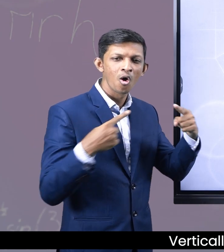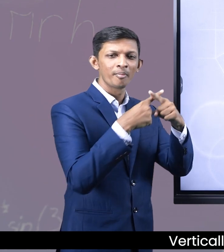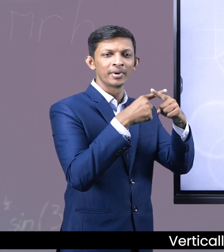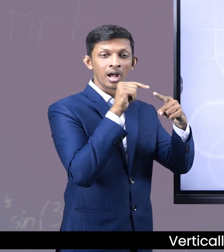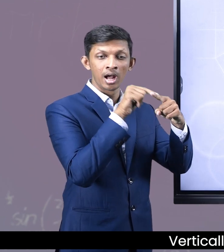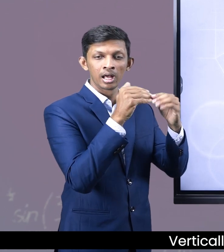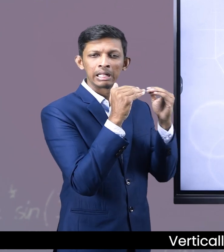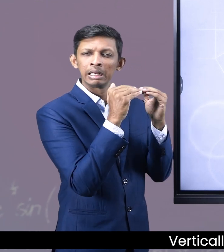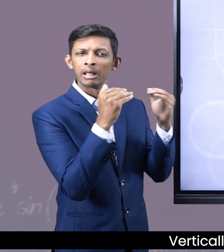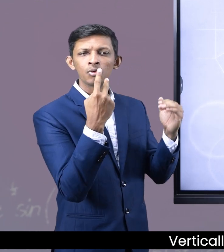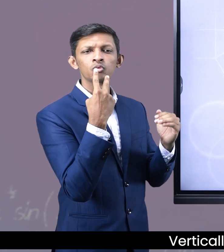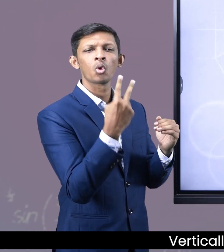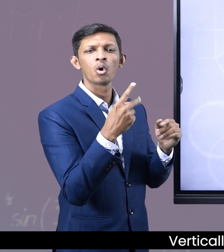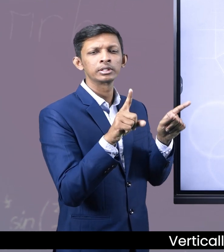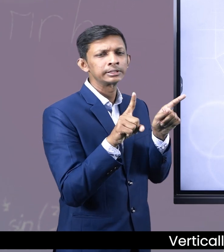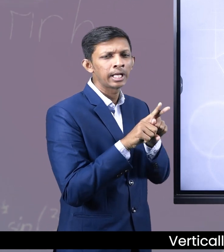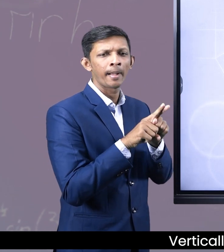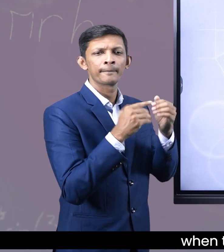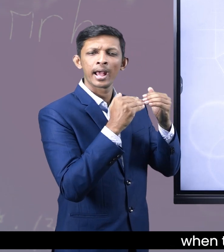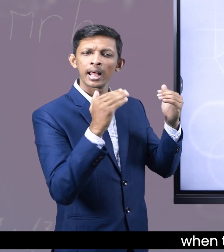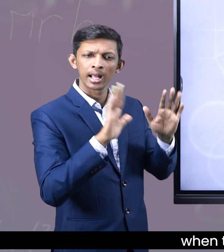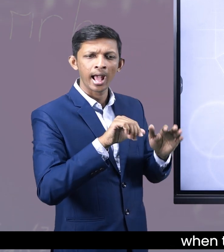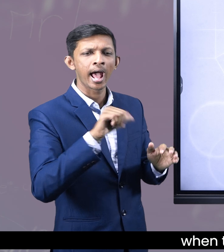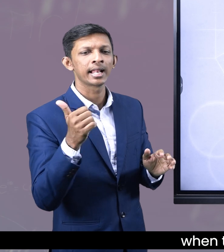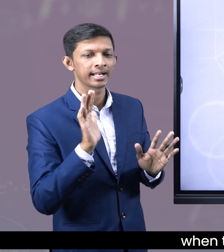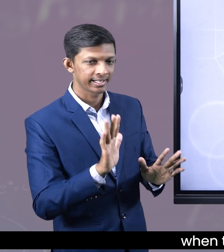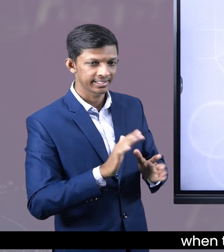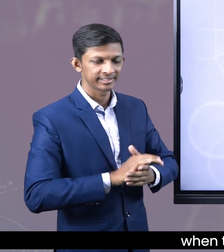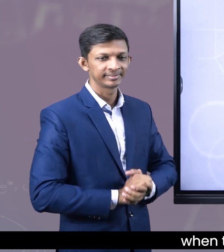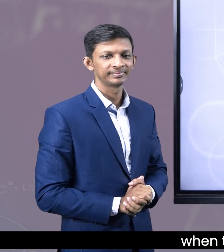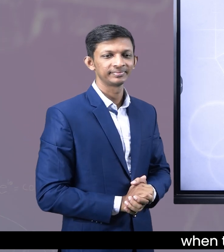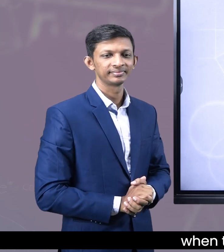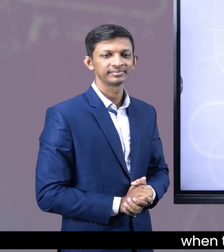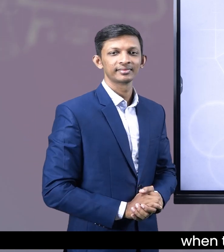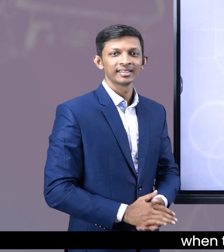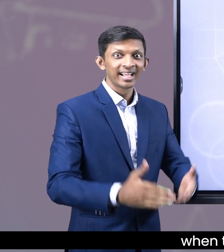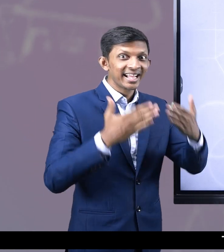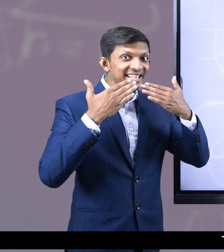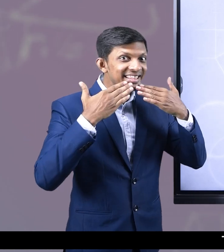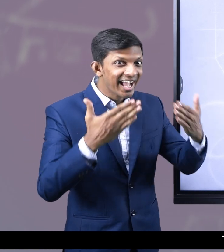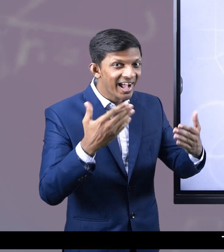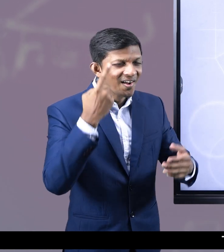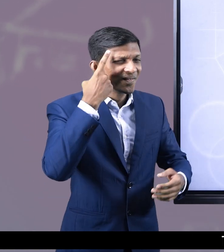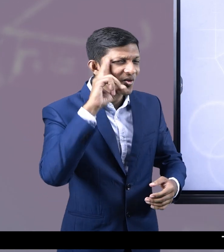Vertically opposite angles are equal when two lines cross each other. Thanks for watching.